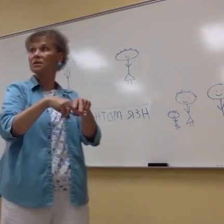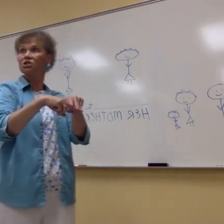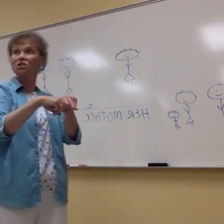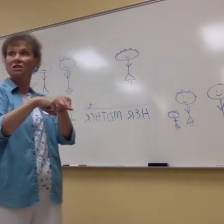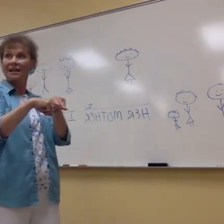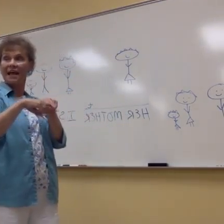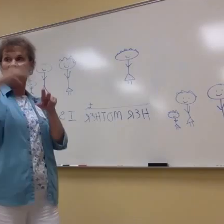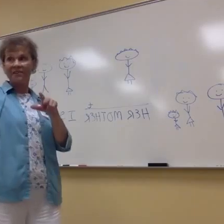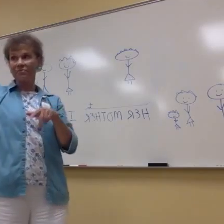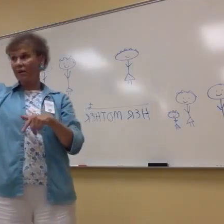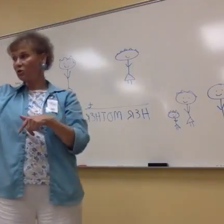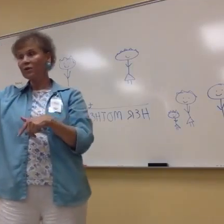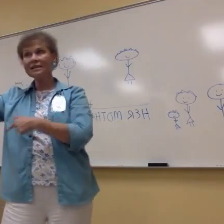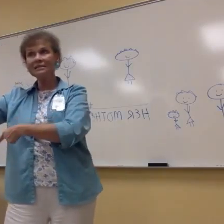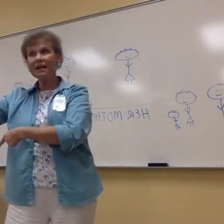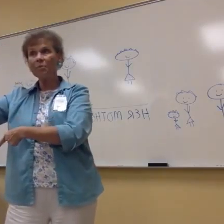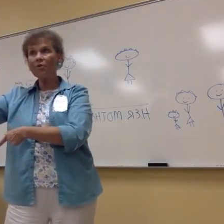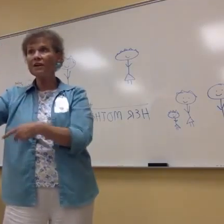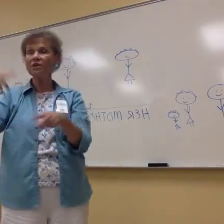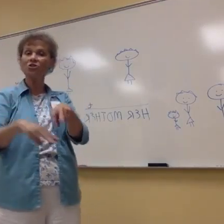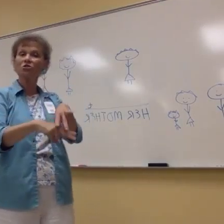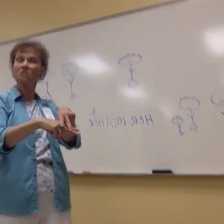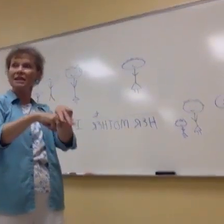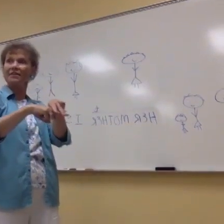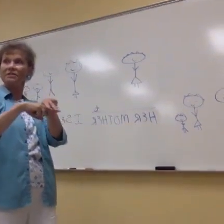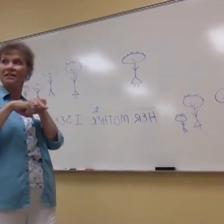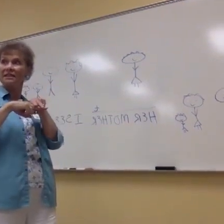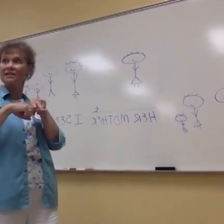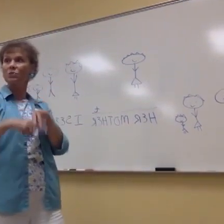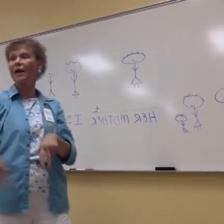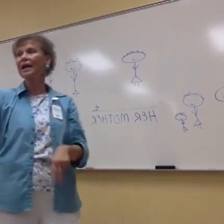Oh, this one's fun. He's my sister's son.